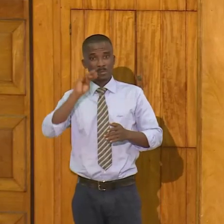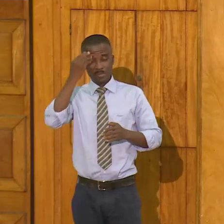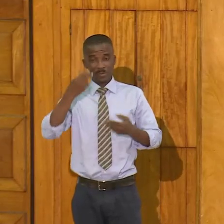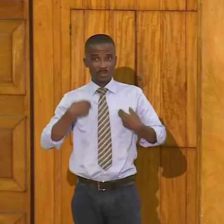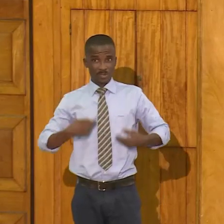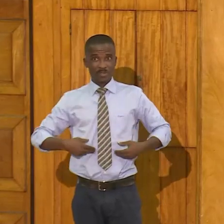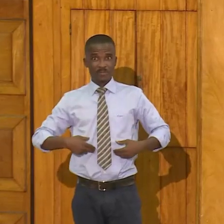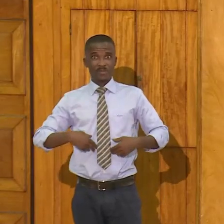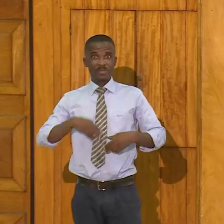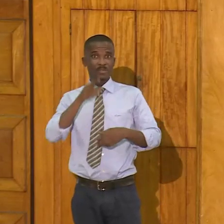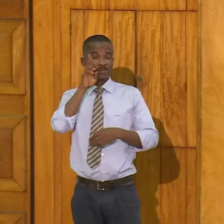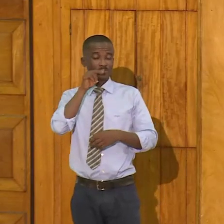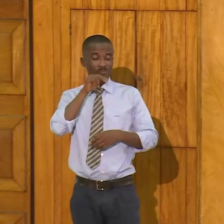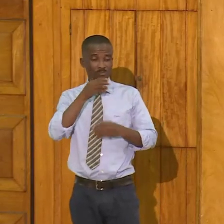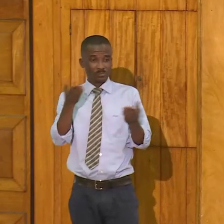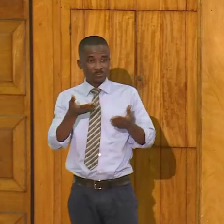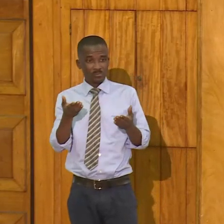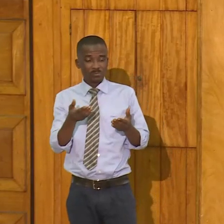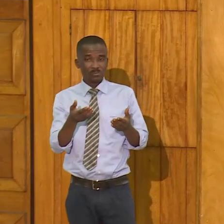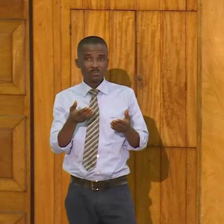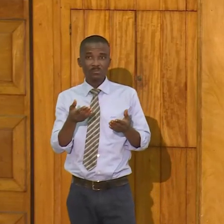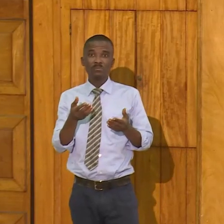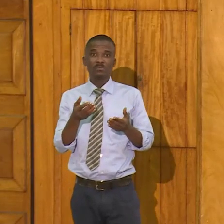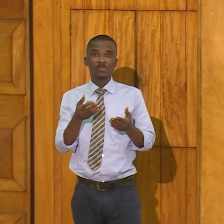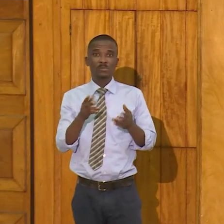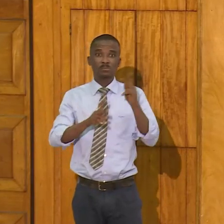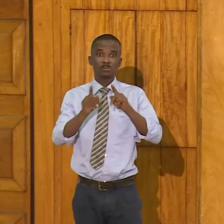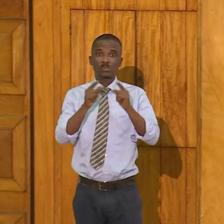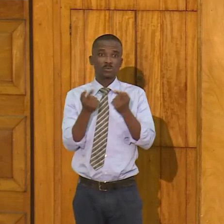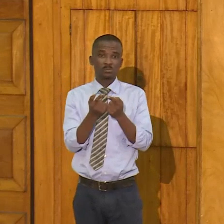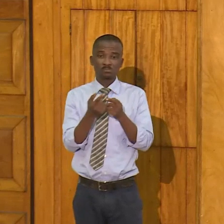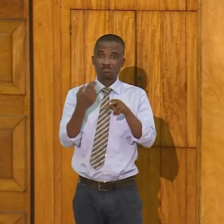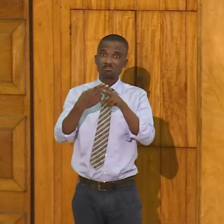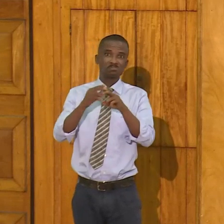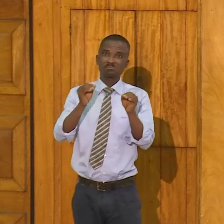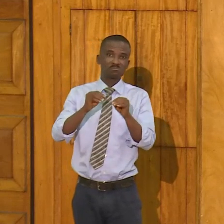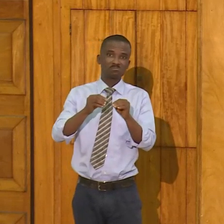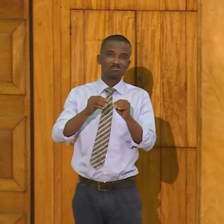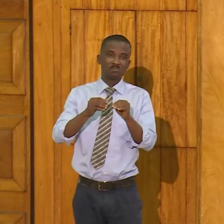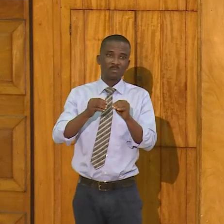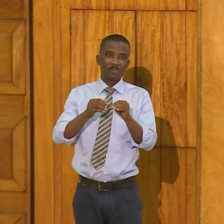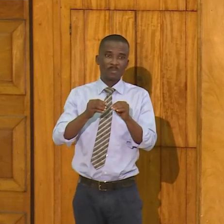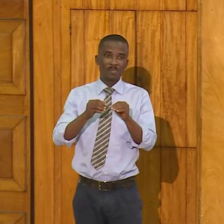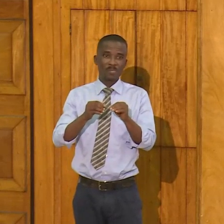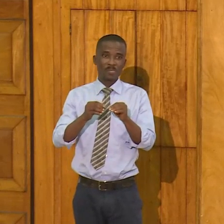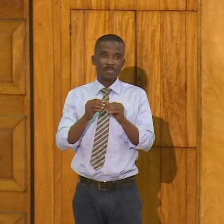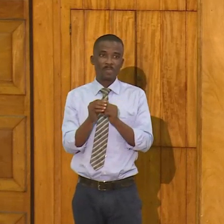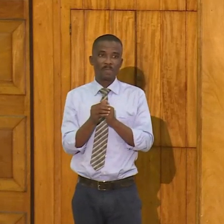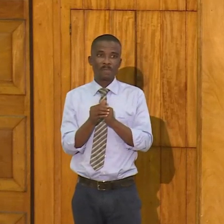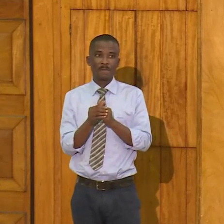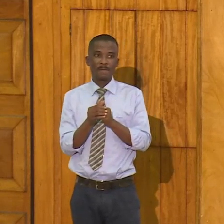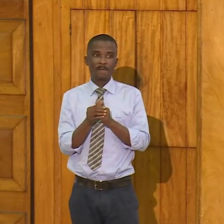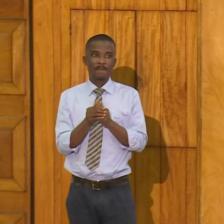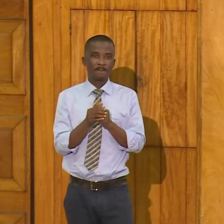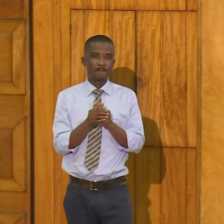Nigeria. Next slide. So these are my co-authors. I don't need to mention them. Maybe we'll take next slide so that we'll actually